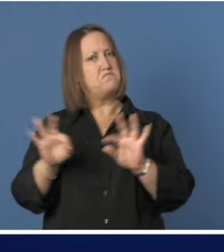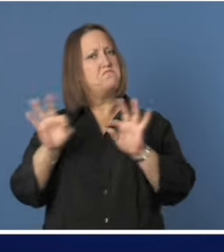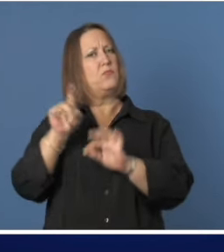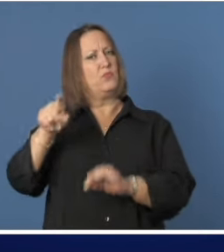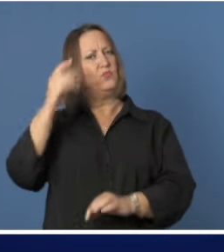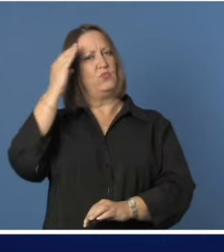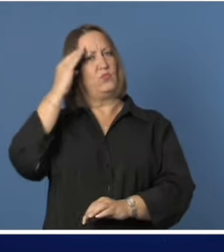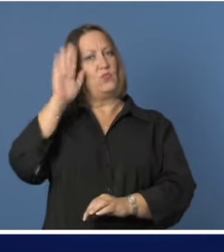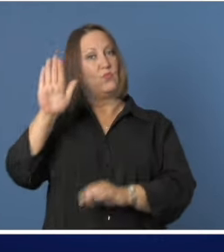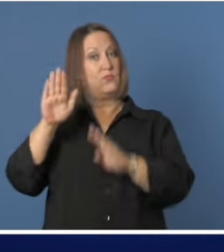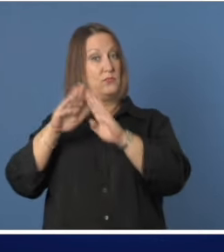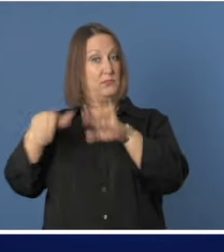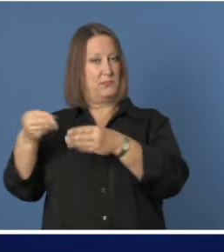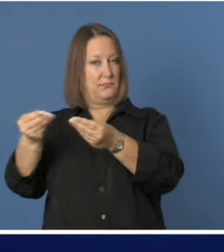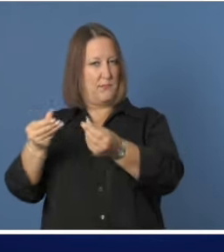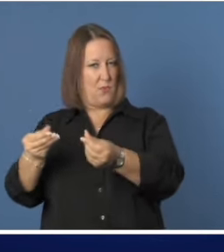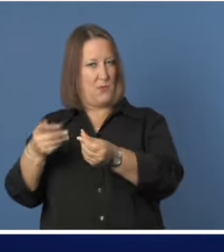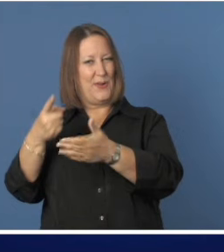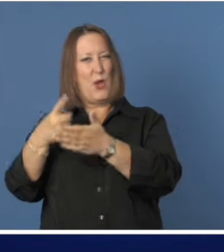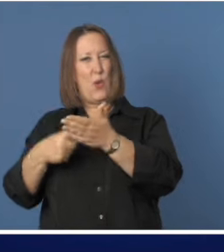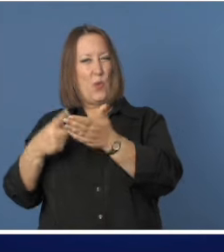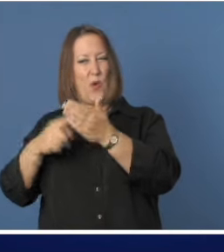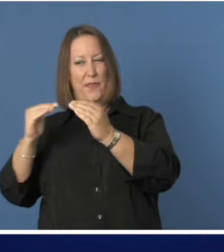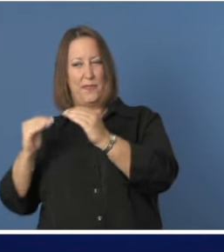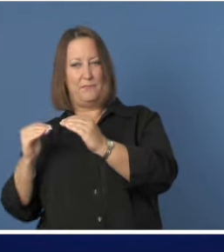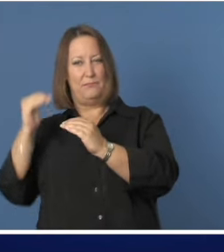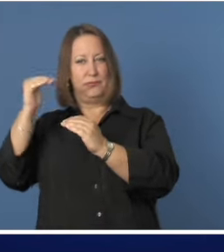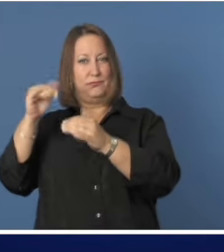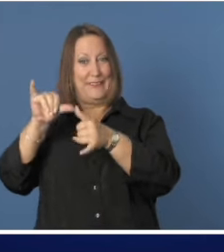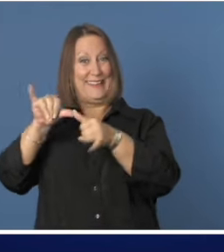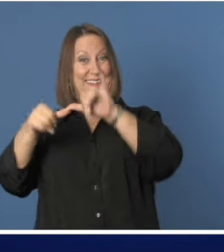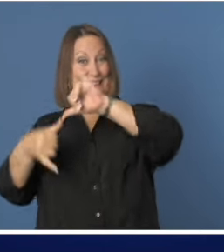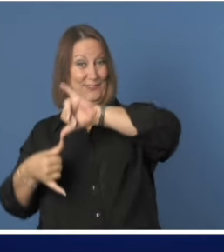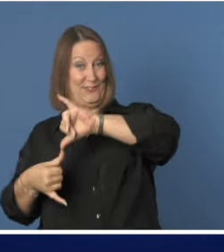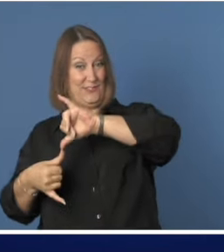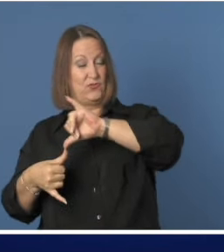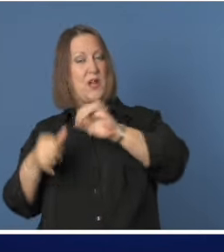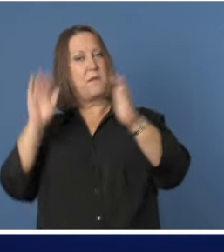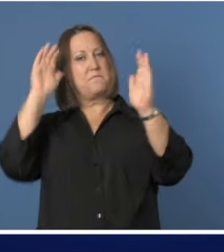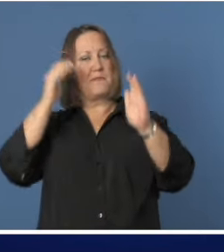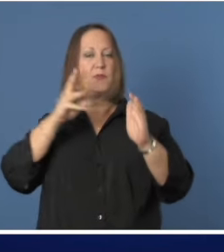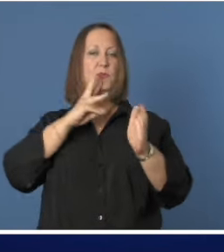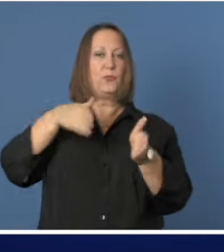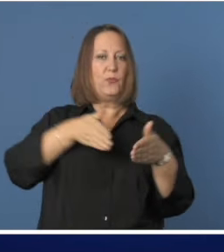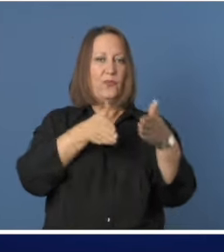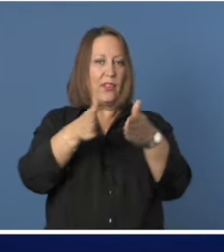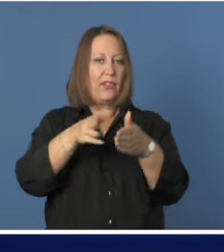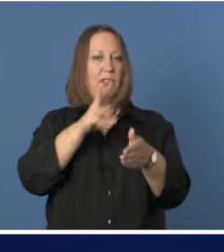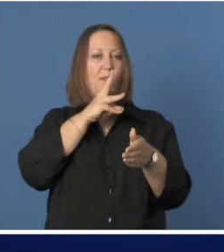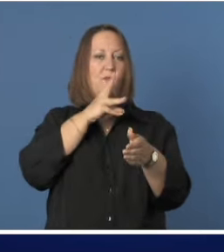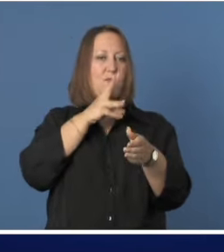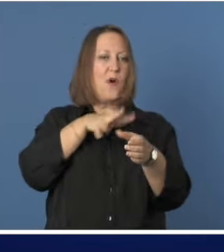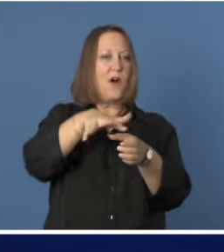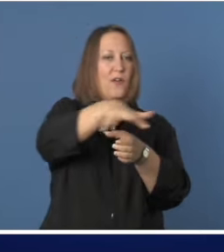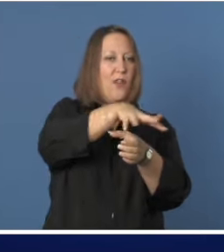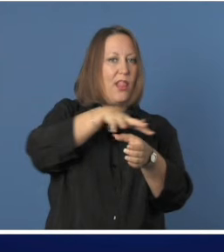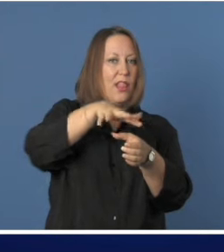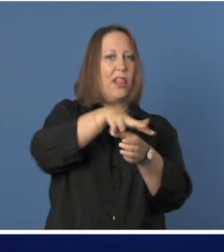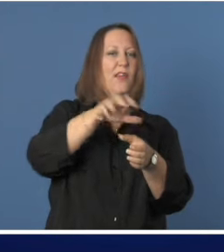Know the elevation of your property in relation to floodplains, streams, and other waterways.